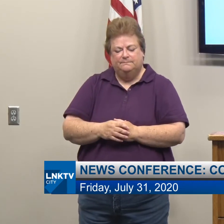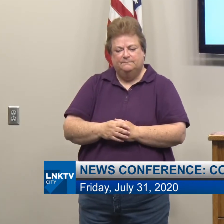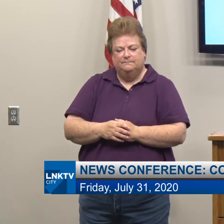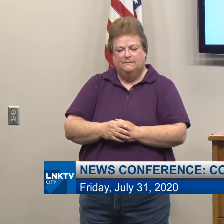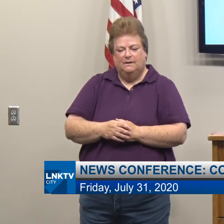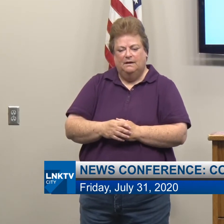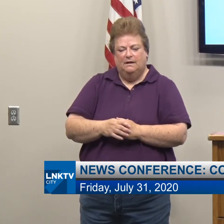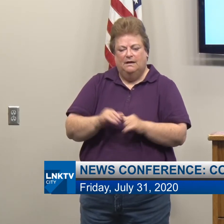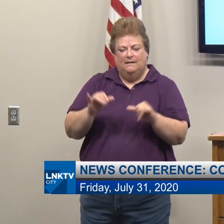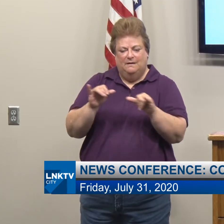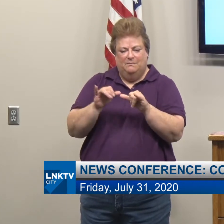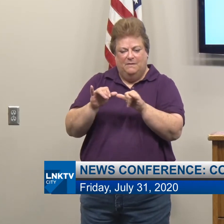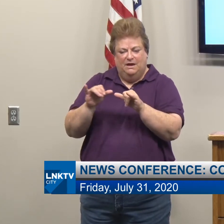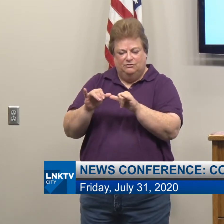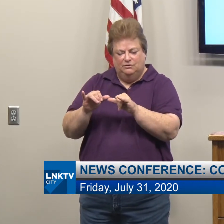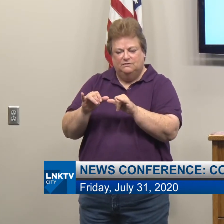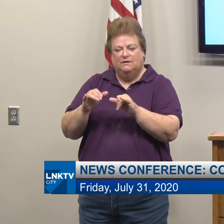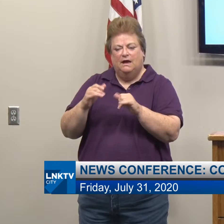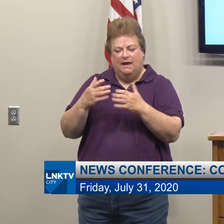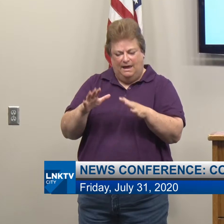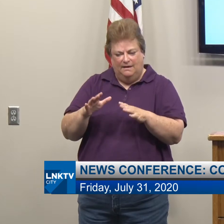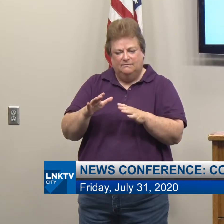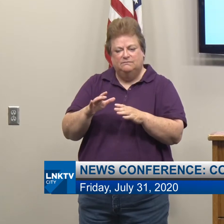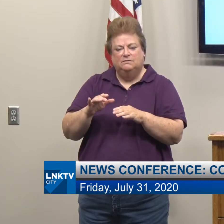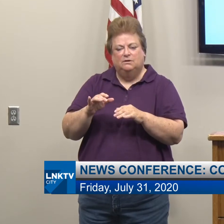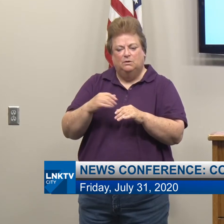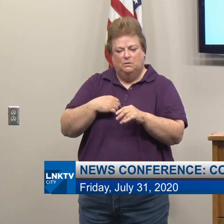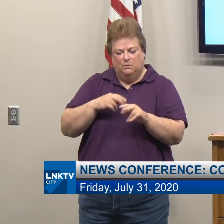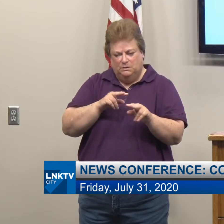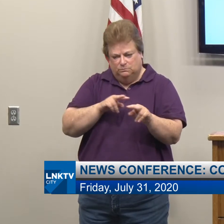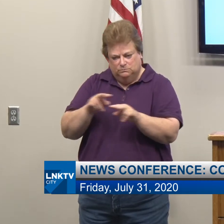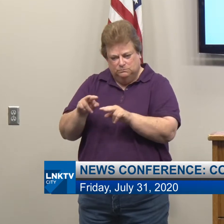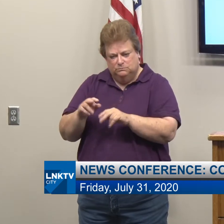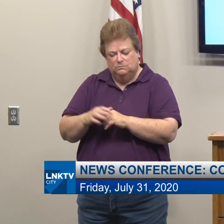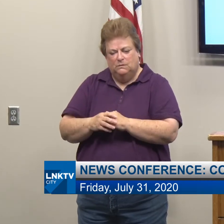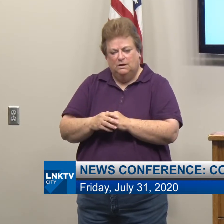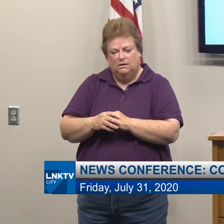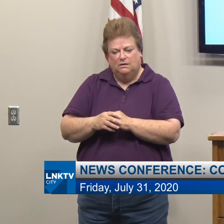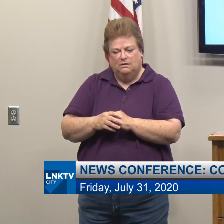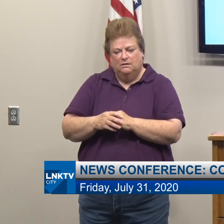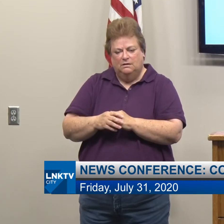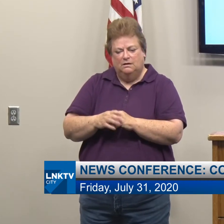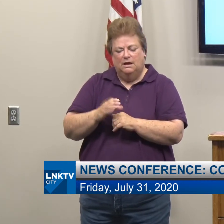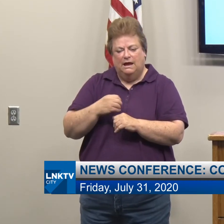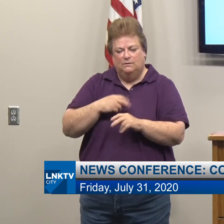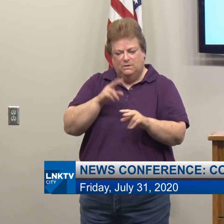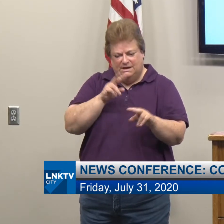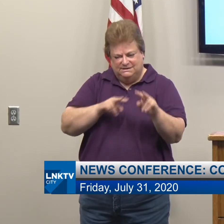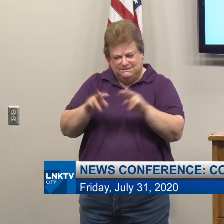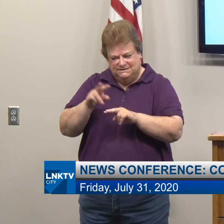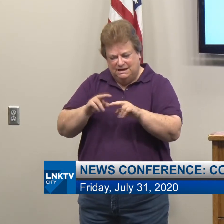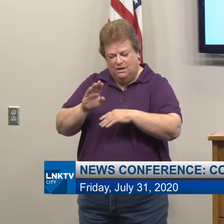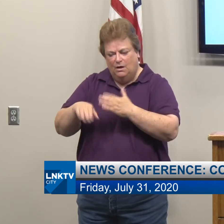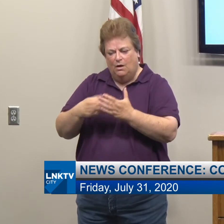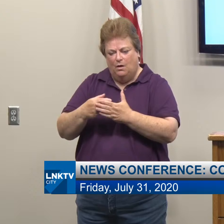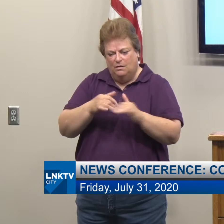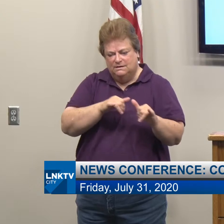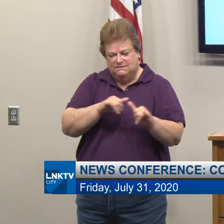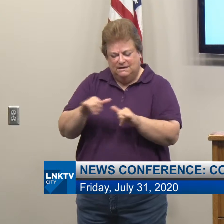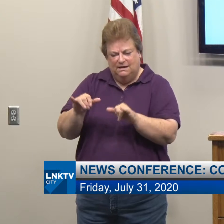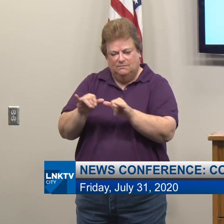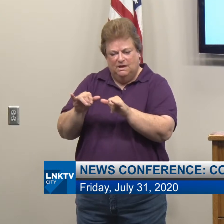and metrics have evolved, and multiple iterations of similar metrics have been